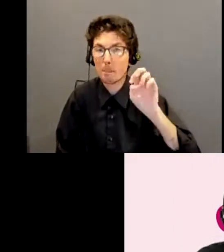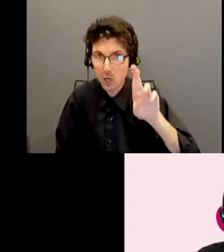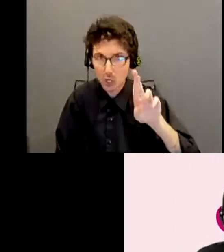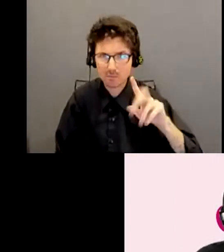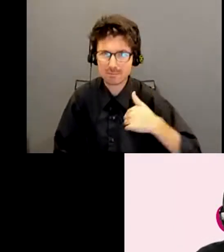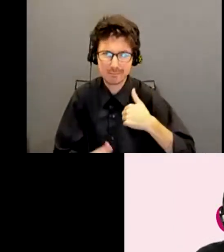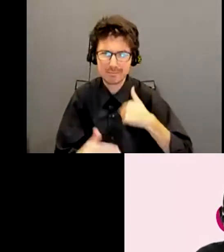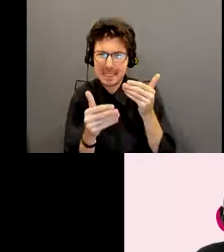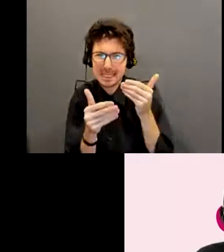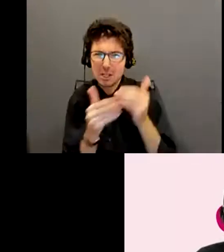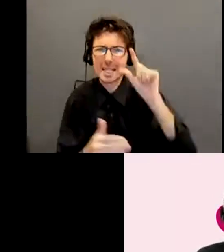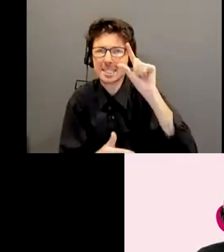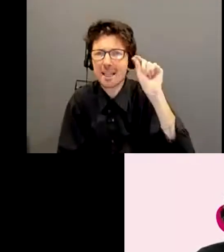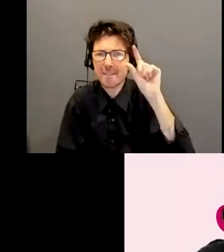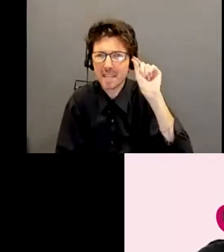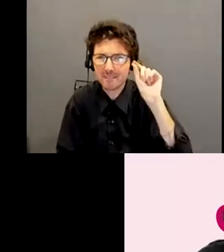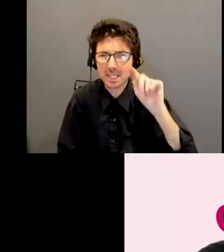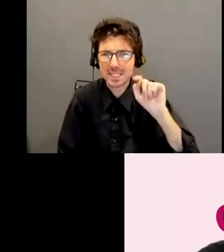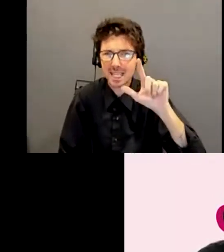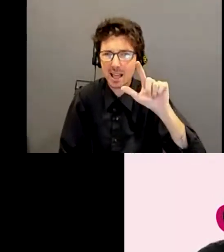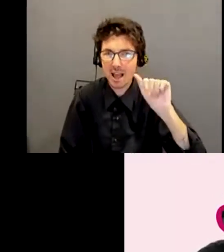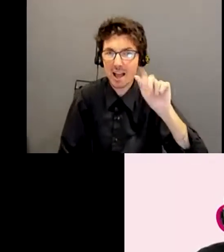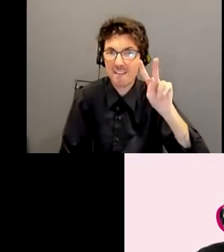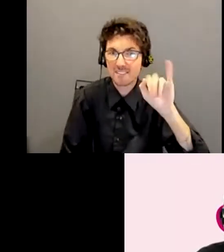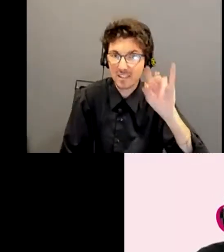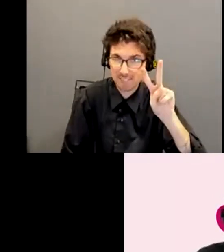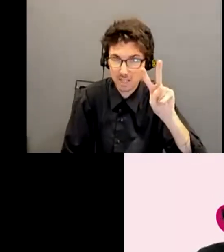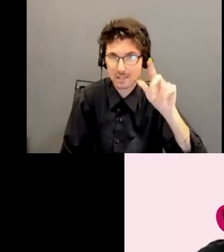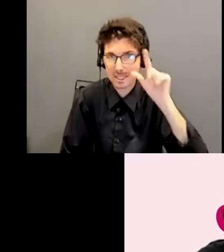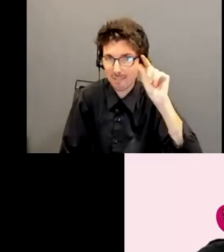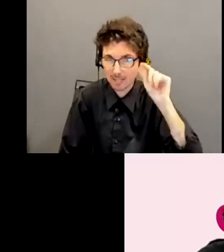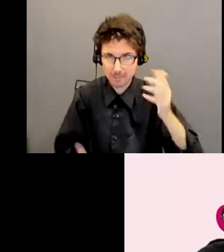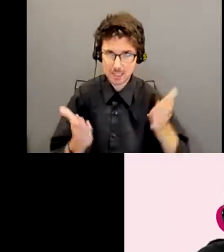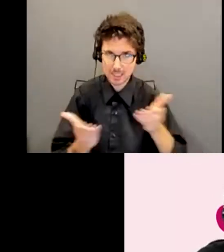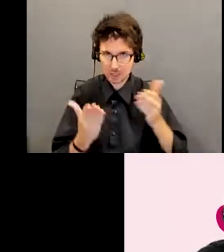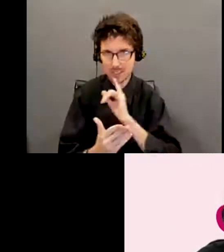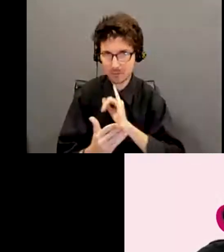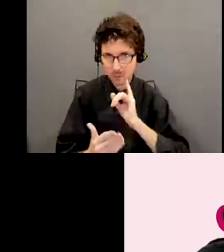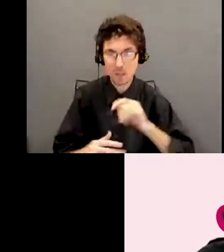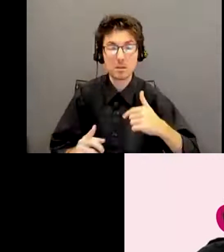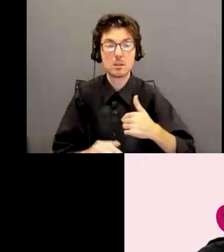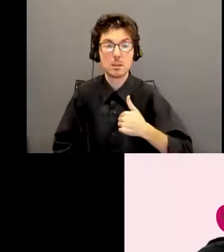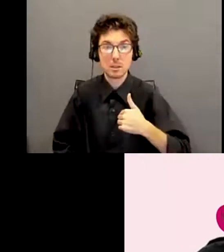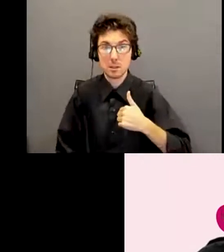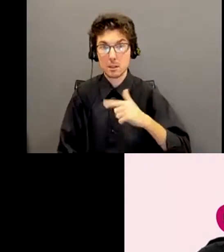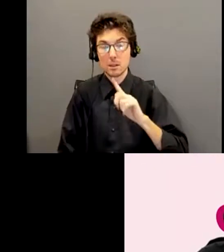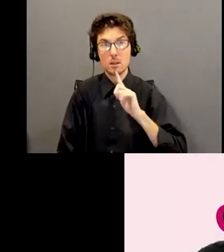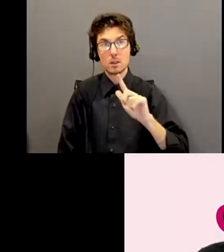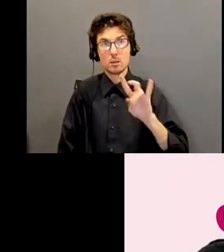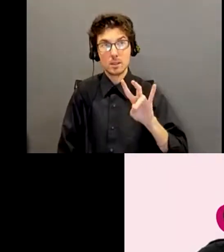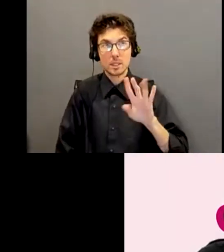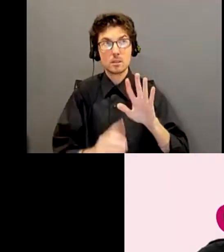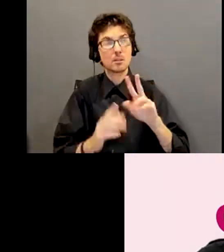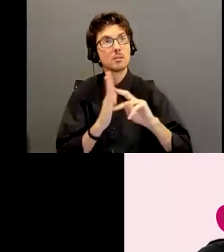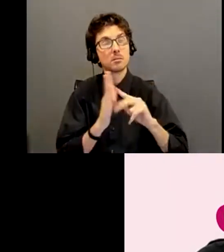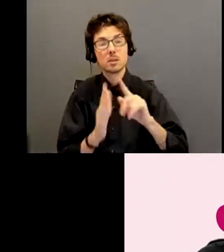Israel. And my story begins when I was born, 27 years ago.